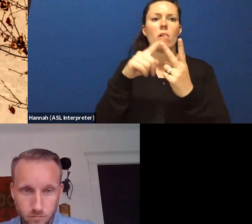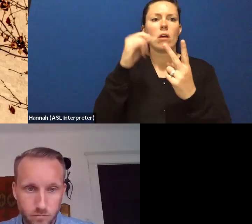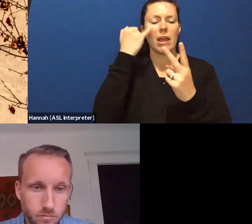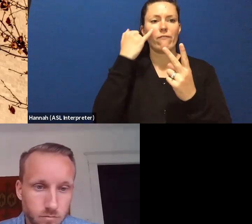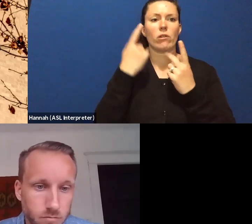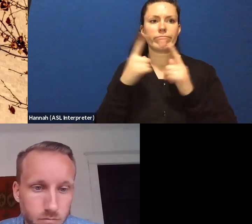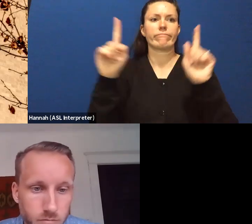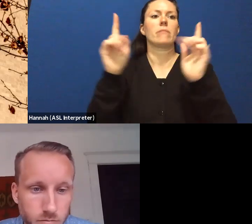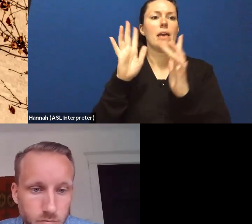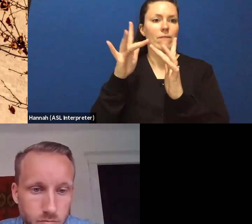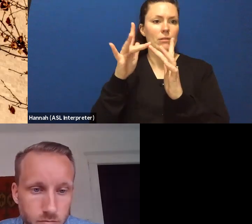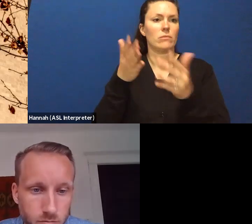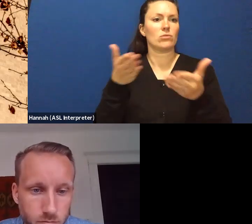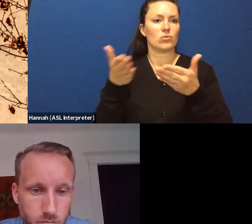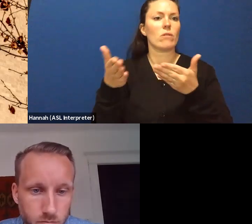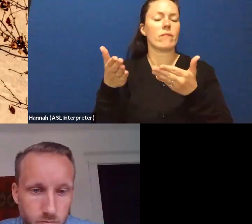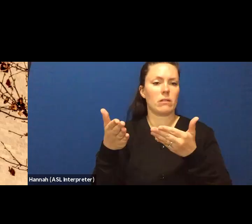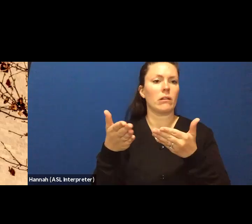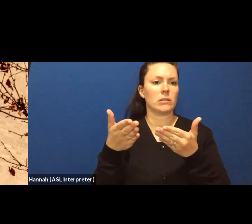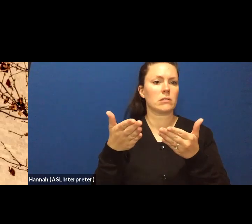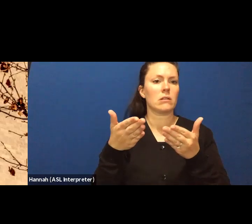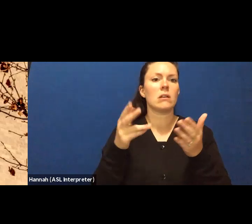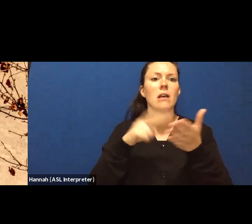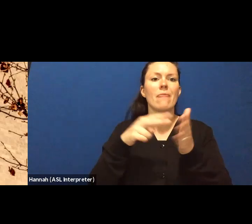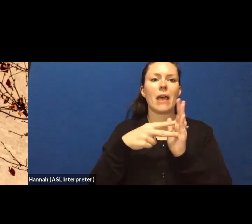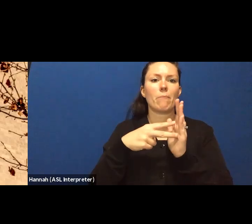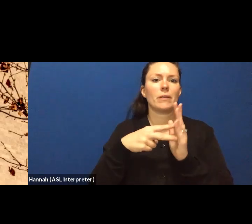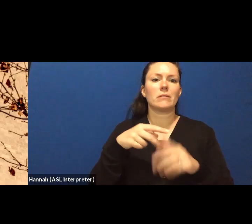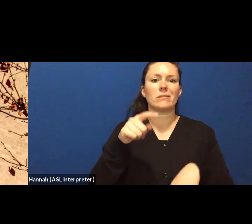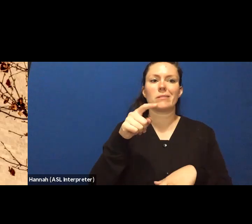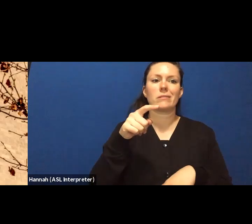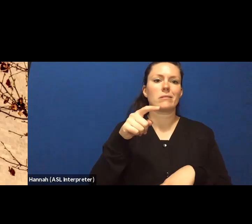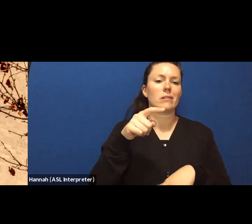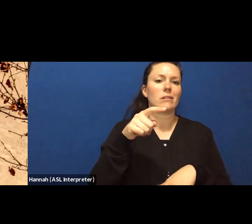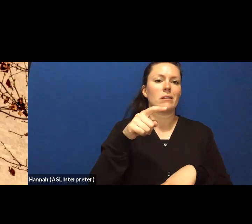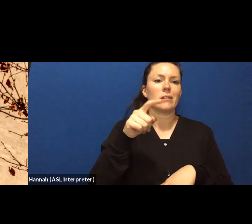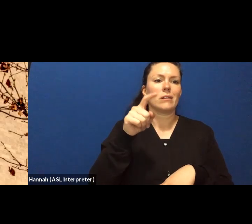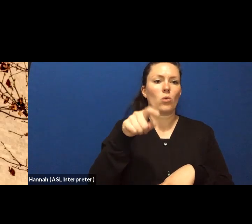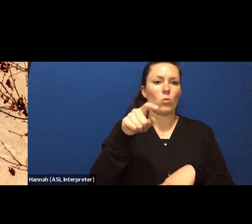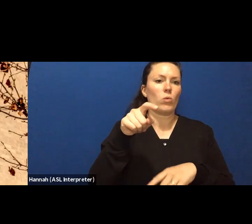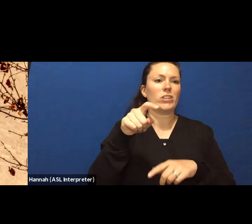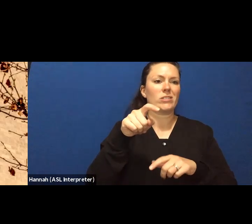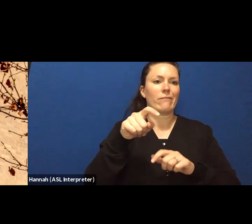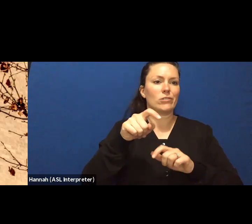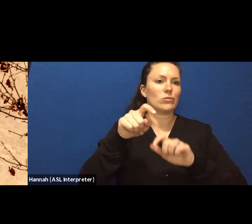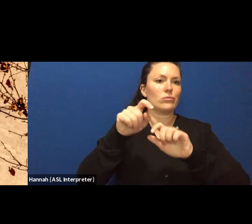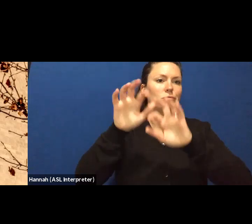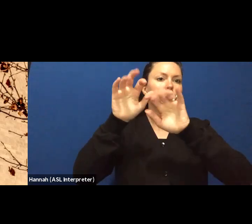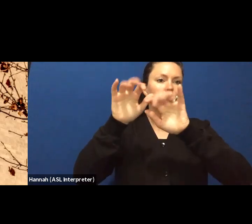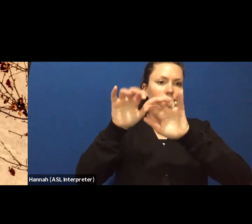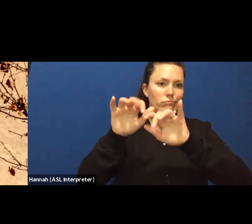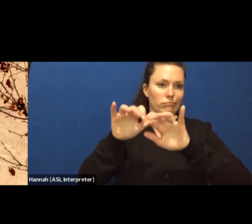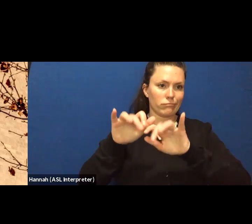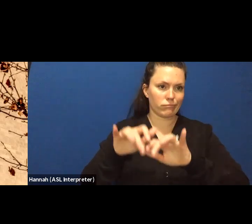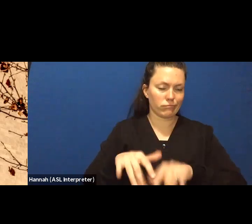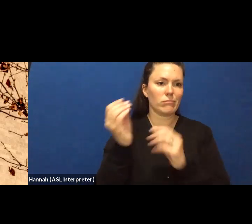be internet service, they just have to go back in and enter all of that information from the paper